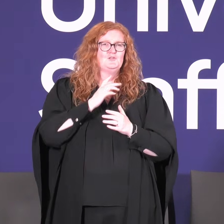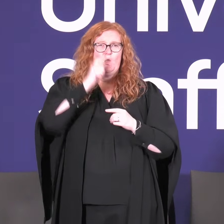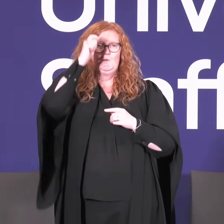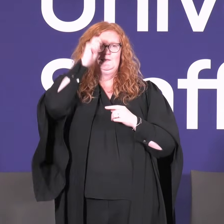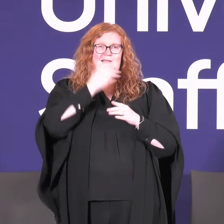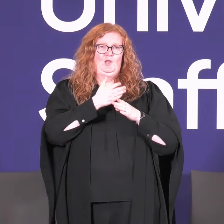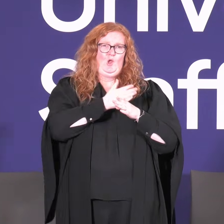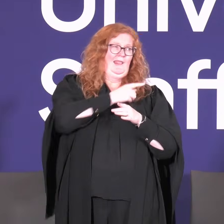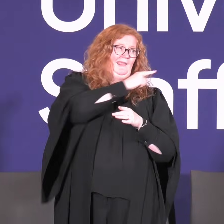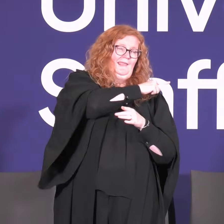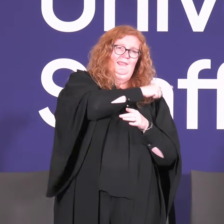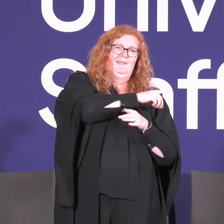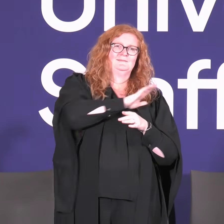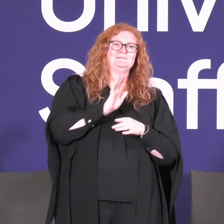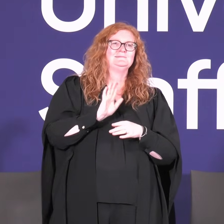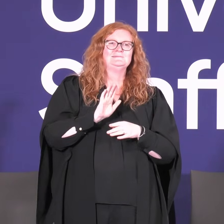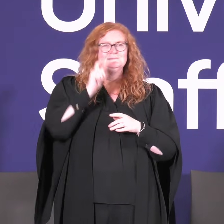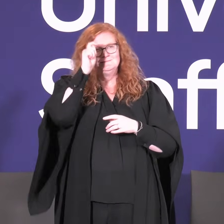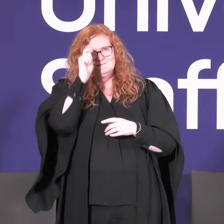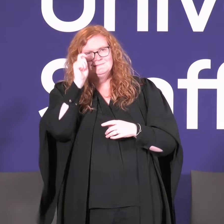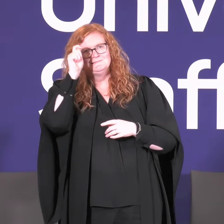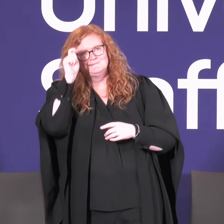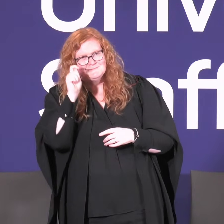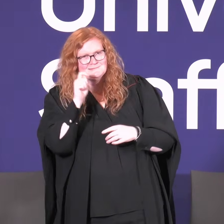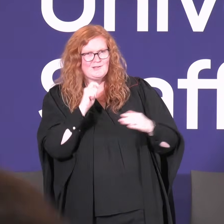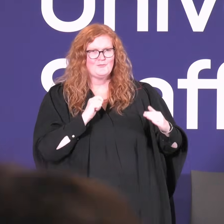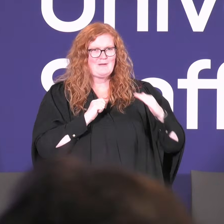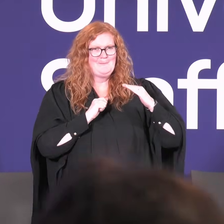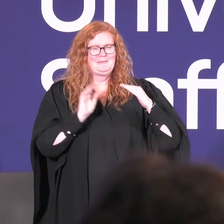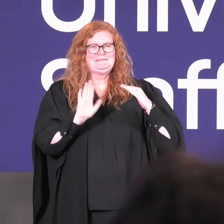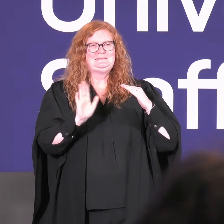too early, so don't be doffing on the ramp.